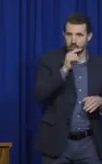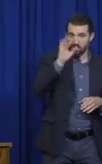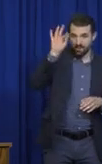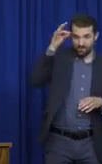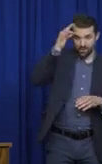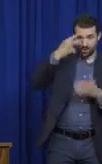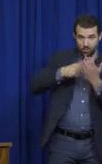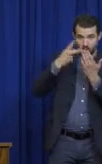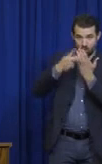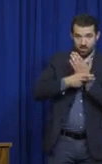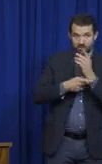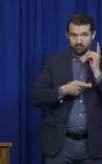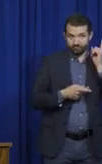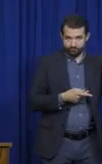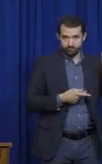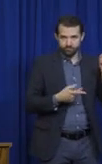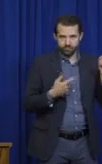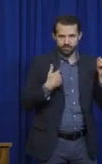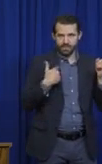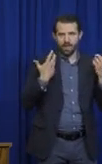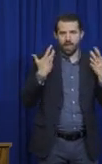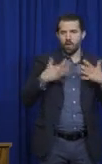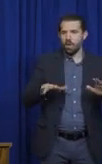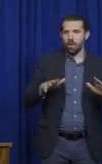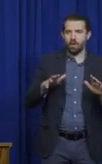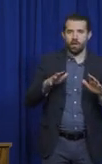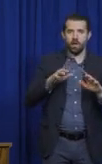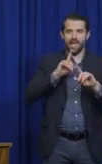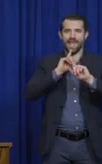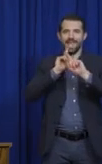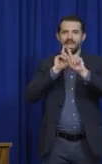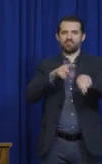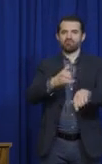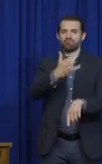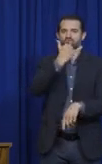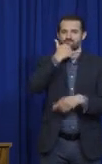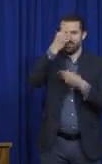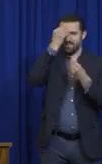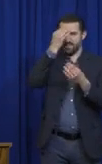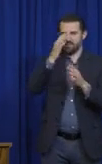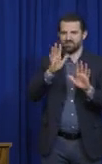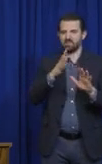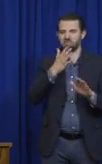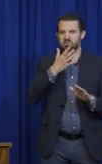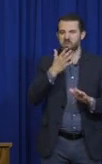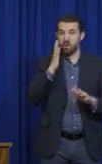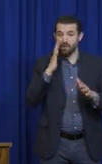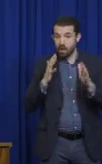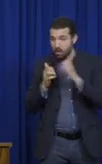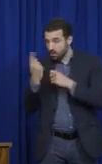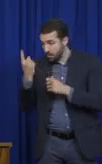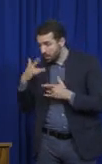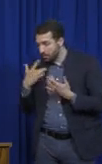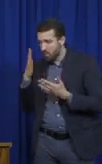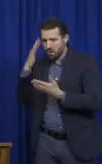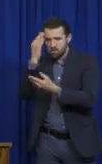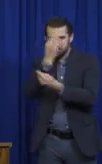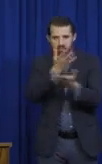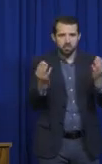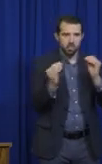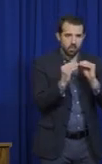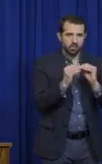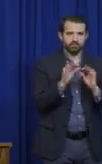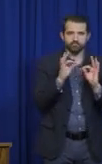want to comment on that. But let's follow up, and I can get you additional information. Okay, thank you. And Dr.